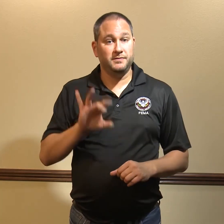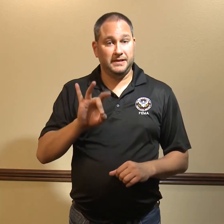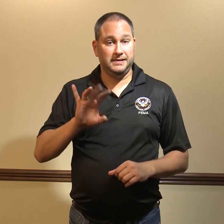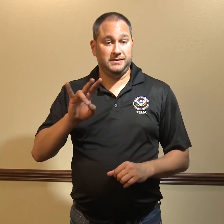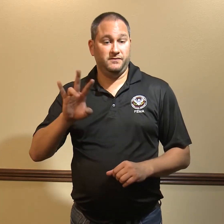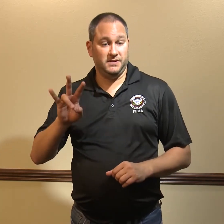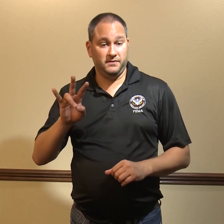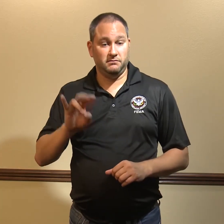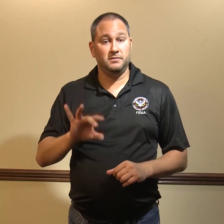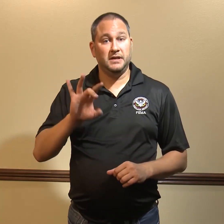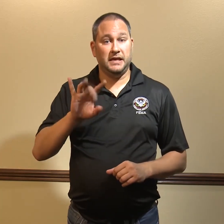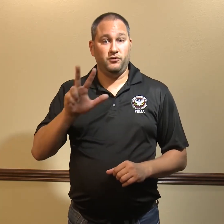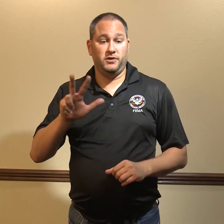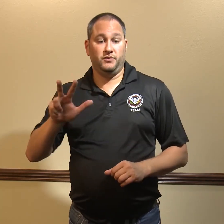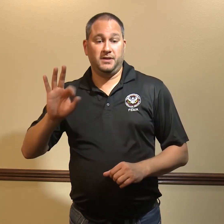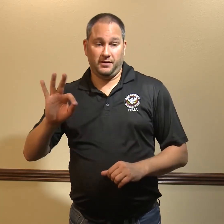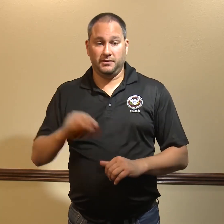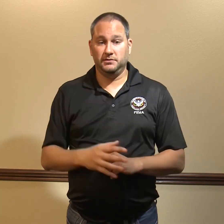1-800-877-8339. You can also email